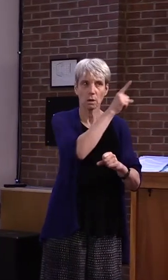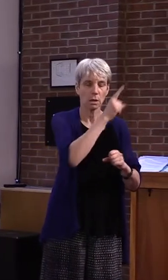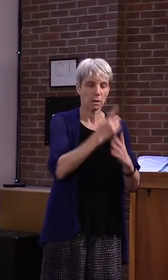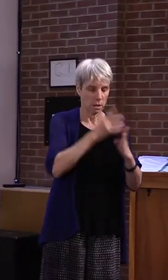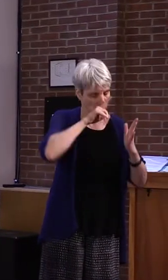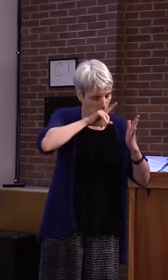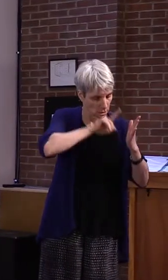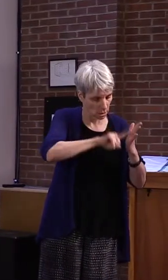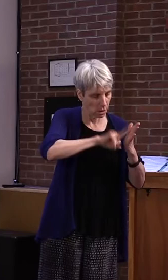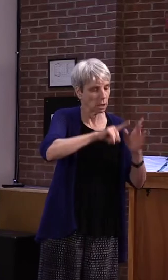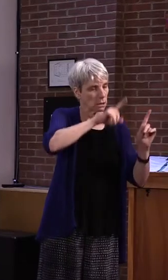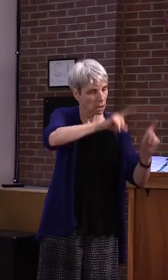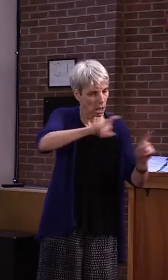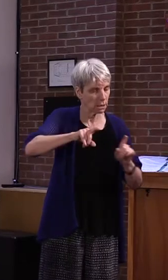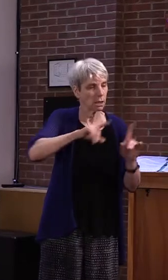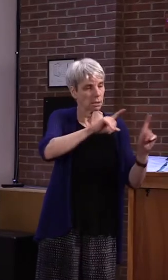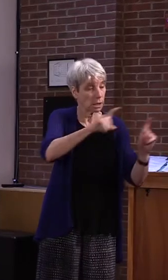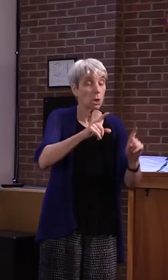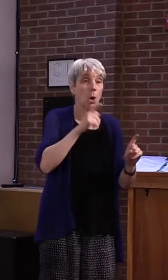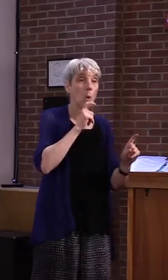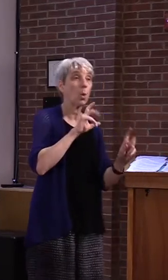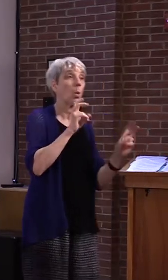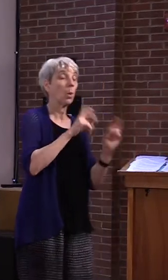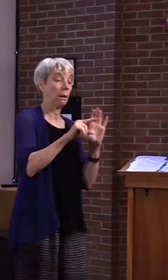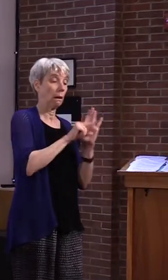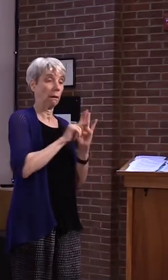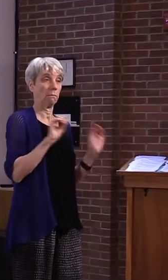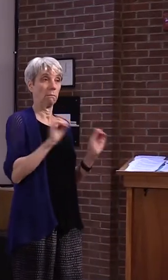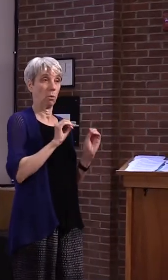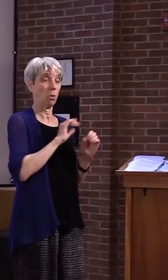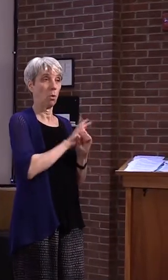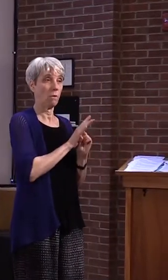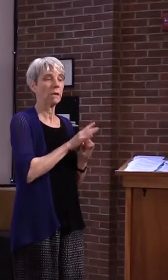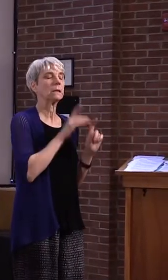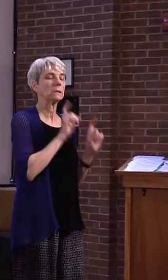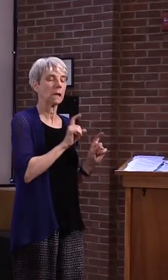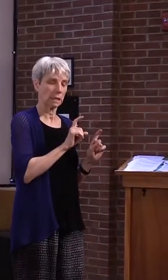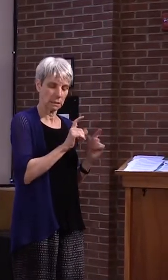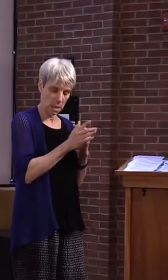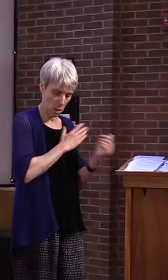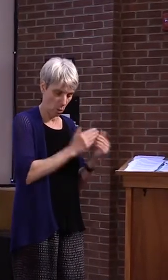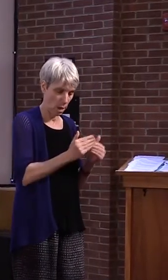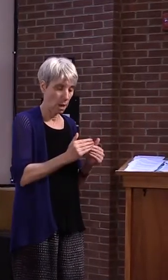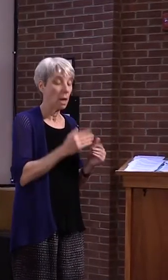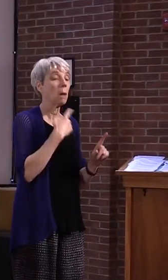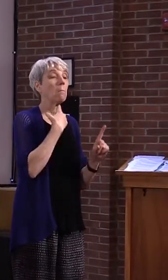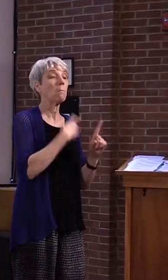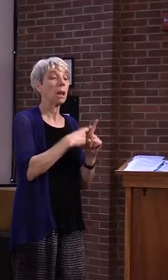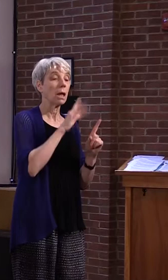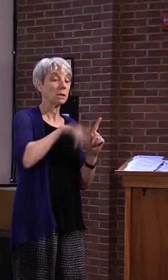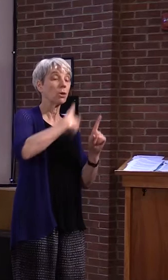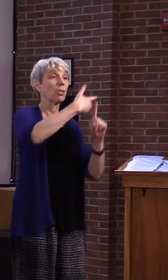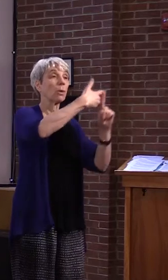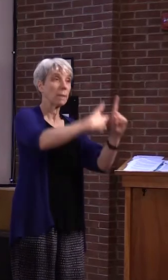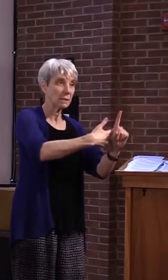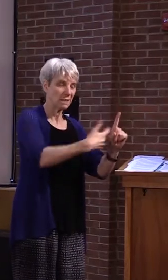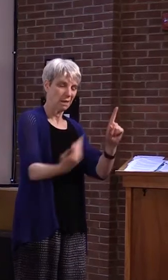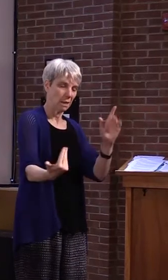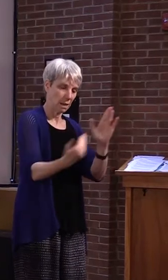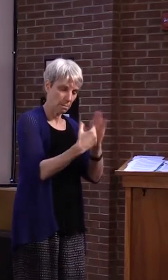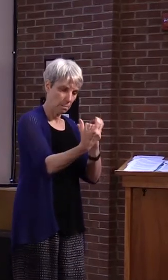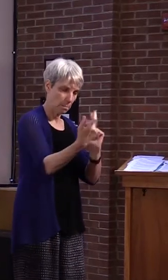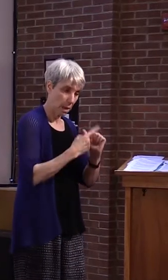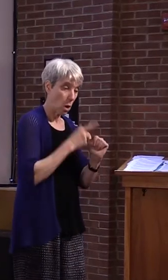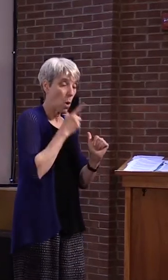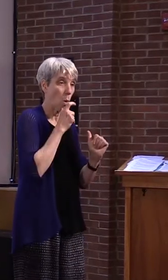basis. Those that are negative get tested on a regular basis. And 3 months from now, testing all the Vermonters that are down there, if they're